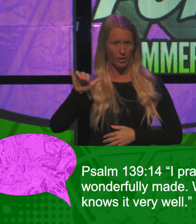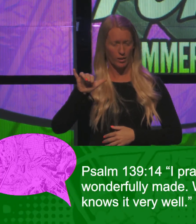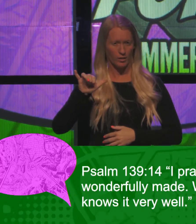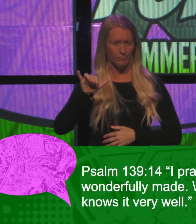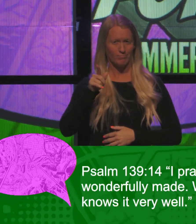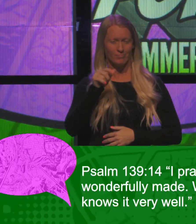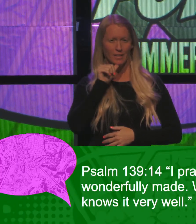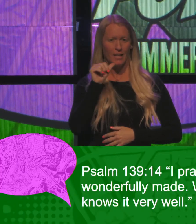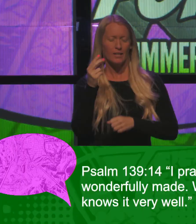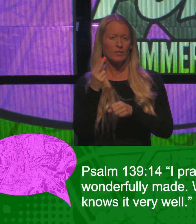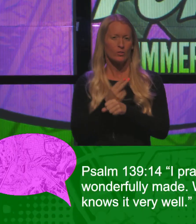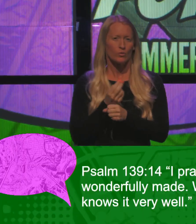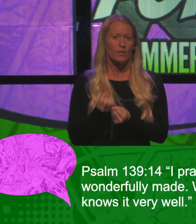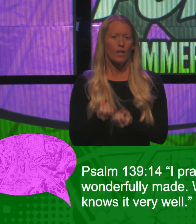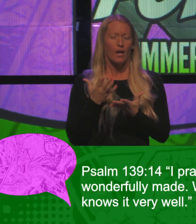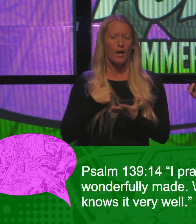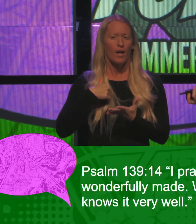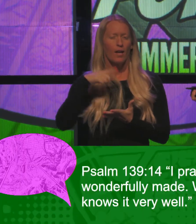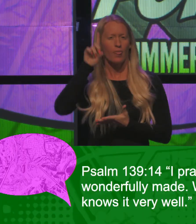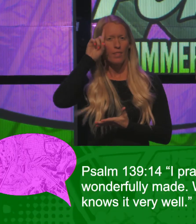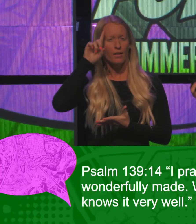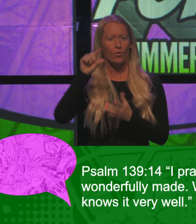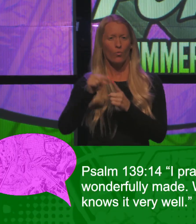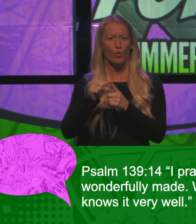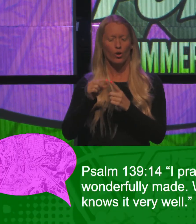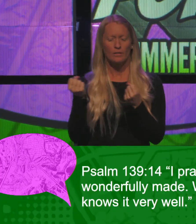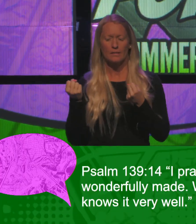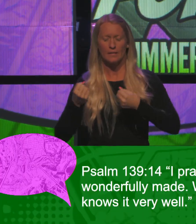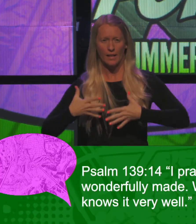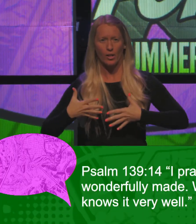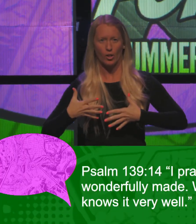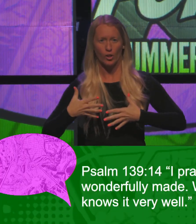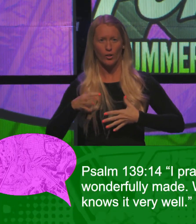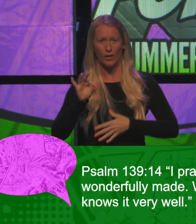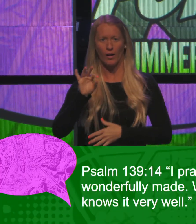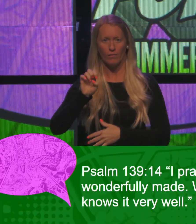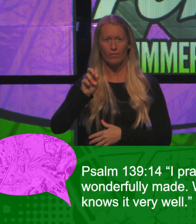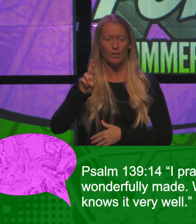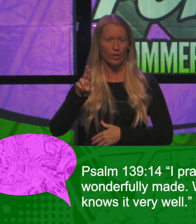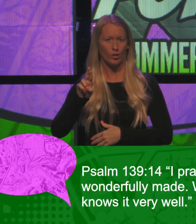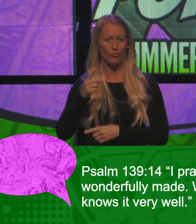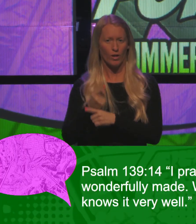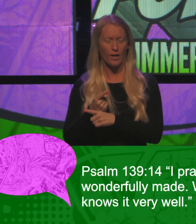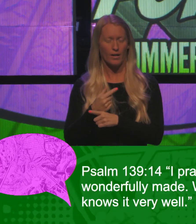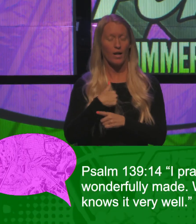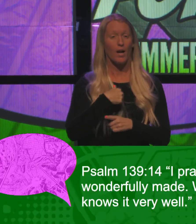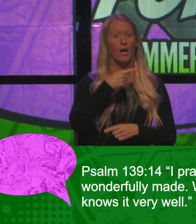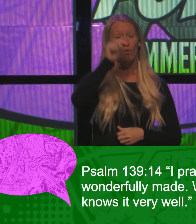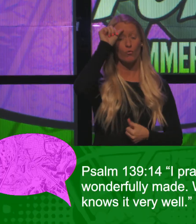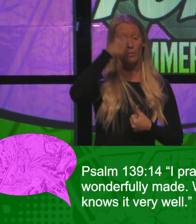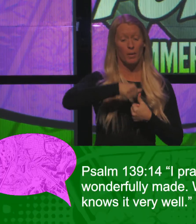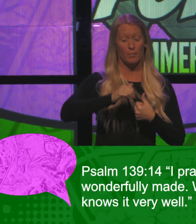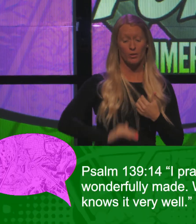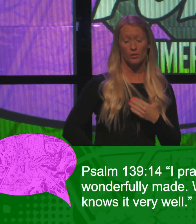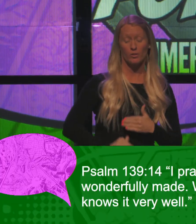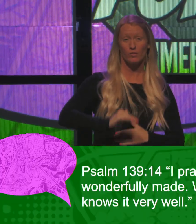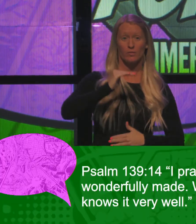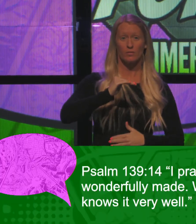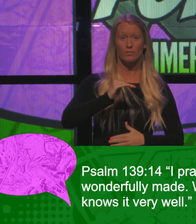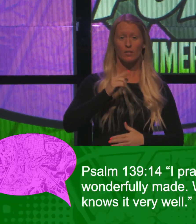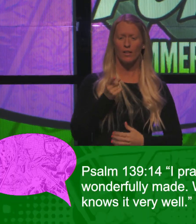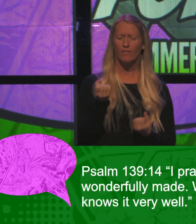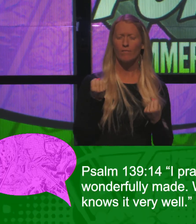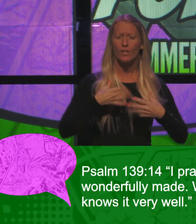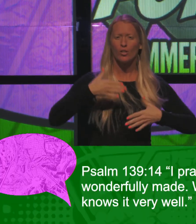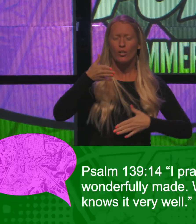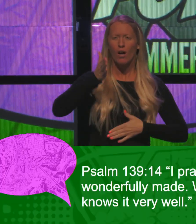know that when I think about the word fear, I think of fear, scared, right? I remember growing up hearing the phrase, fear God and give him glory. I feel